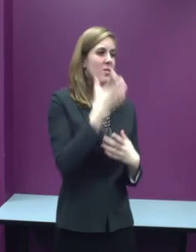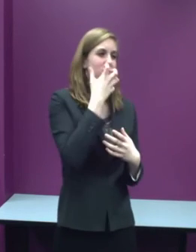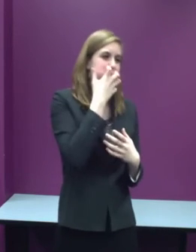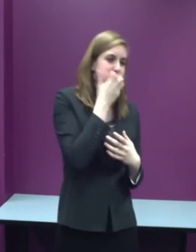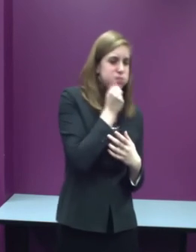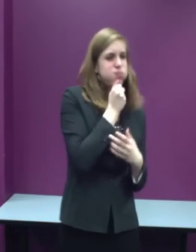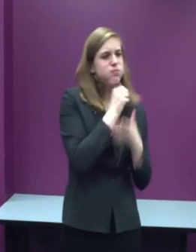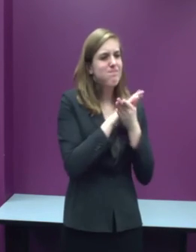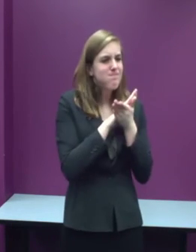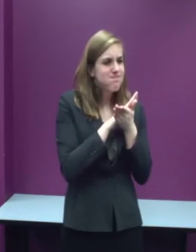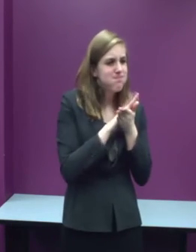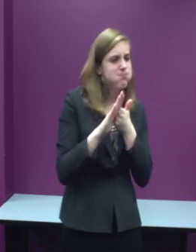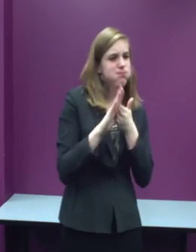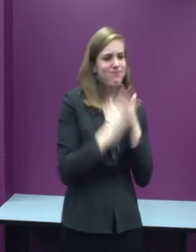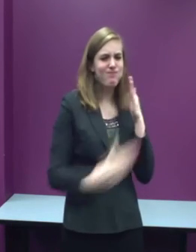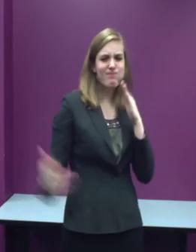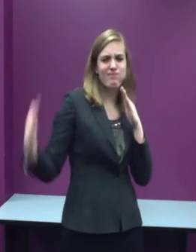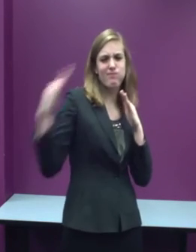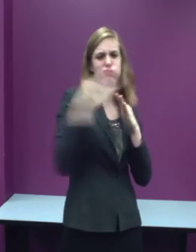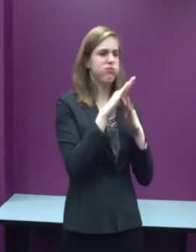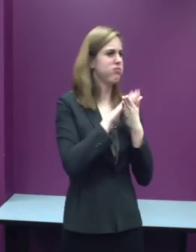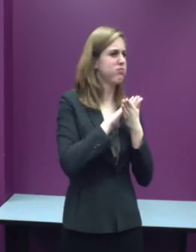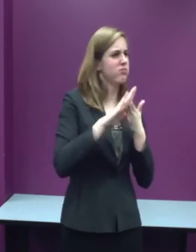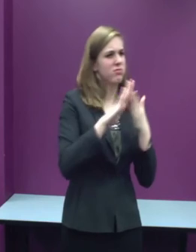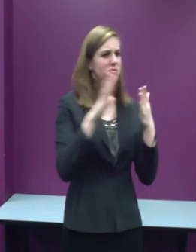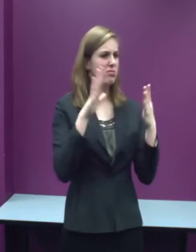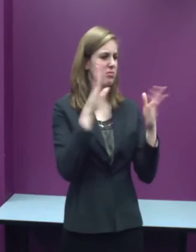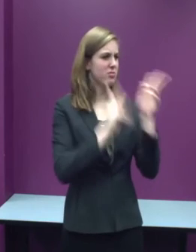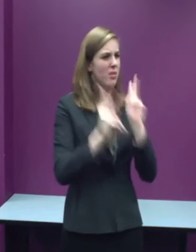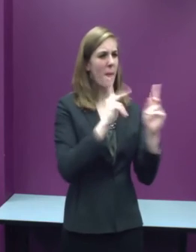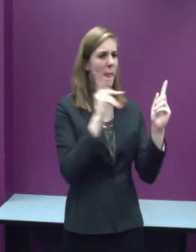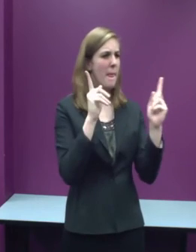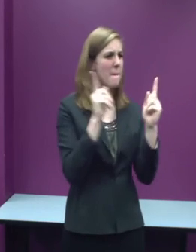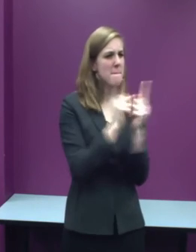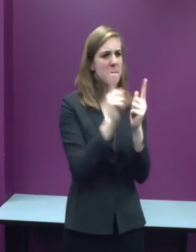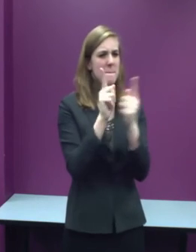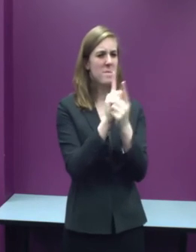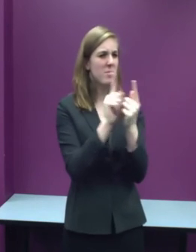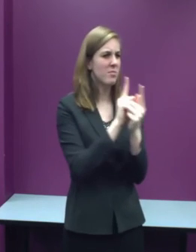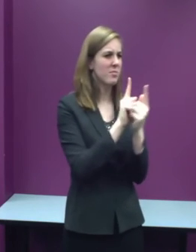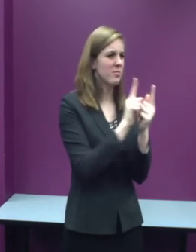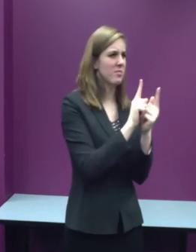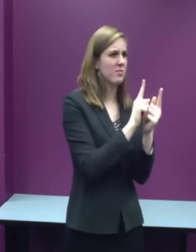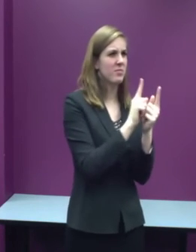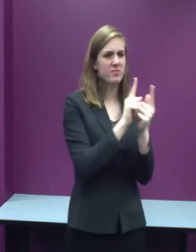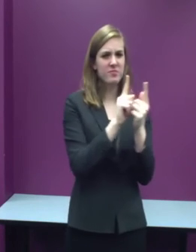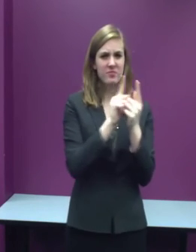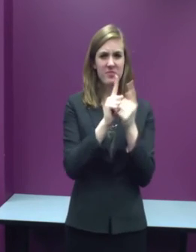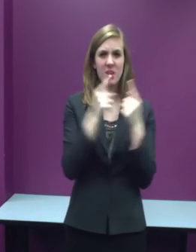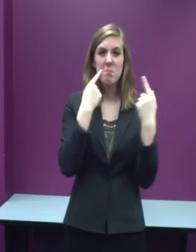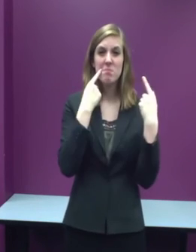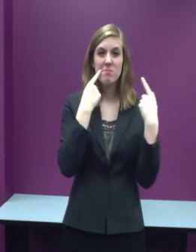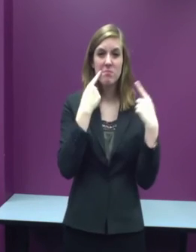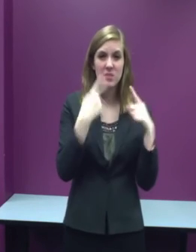For the first time since setting out 17 months before, they were going downstream. But ahead were rapids